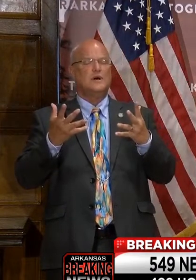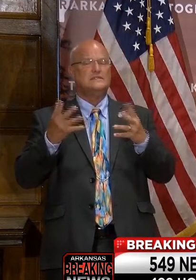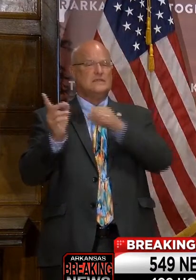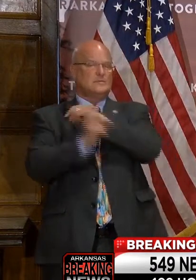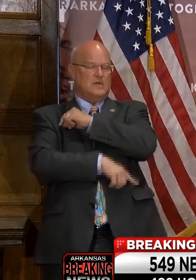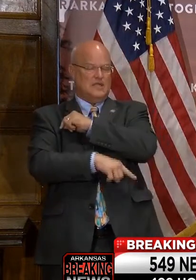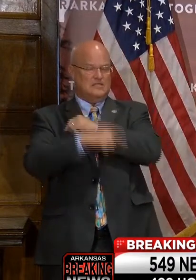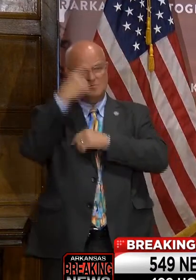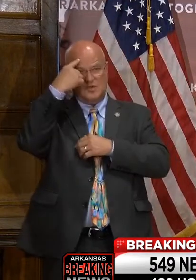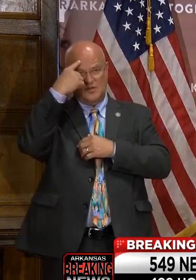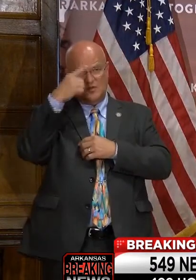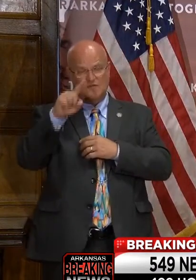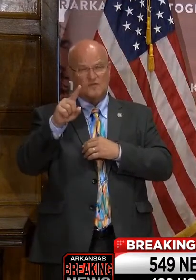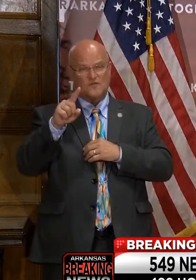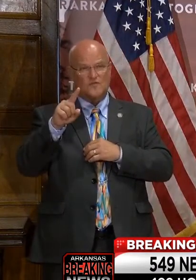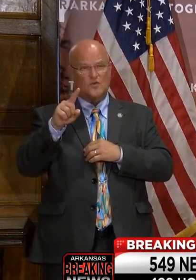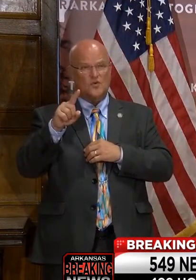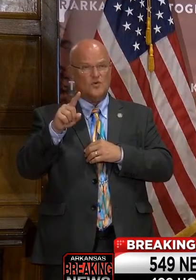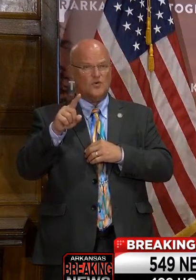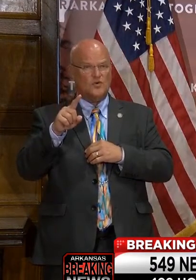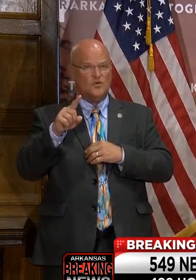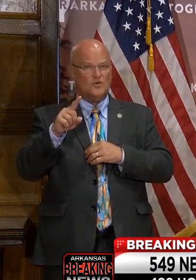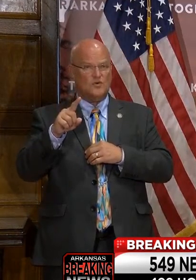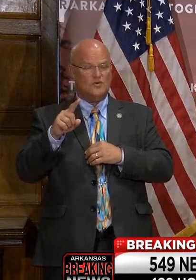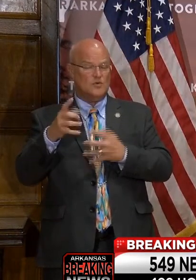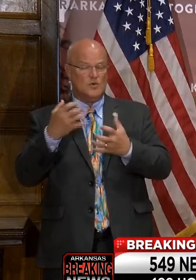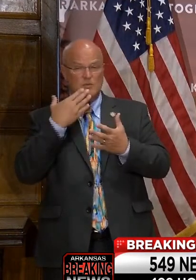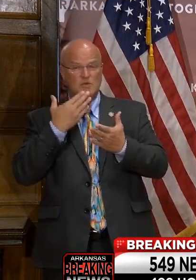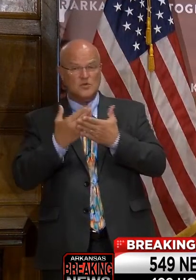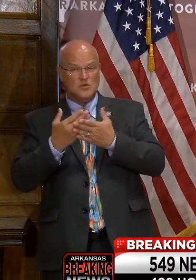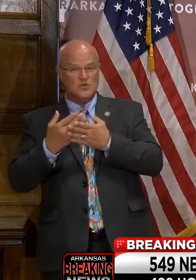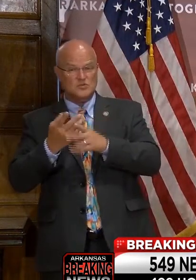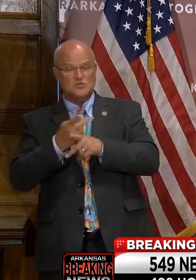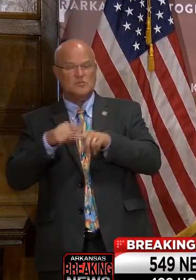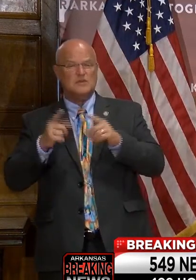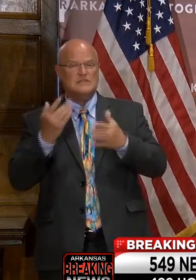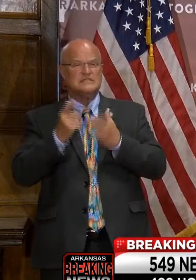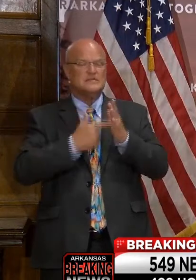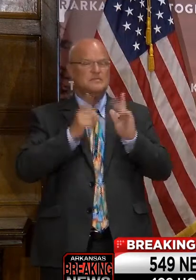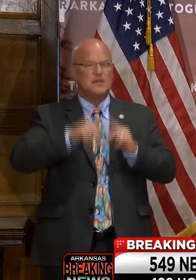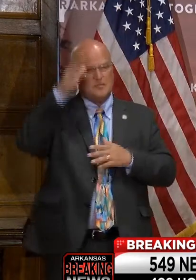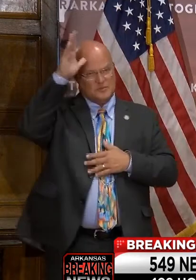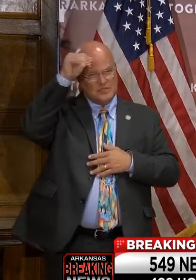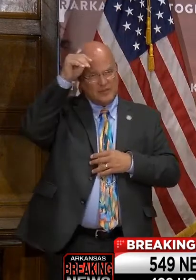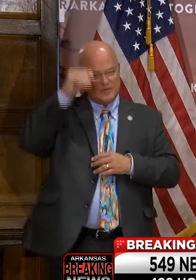repercussion of, we want them to be good stewards, but sometimes people are stubborn?